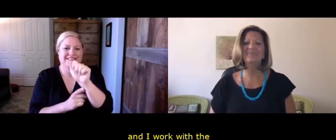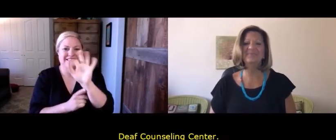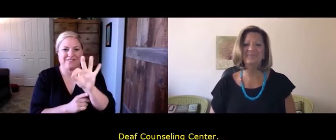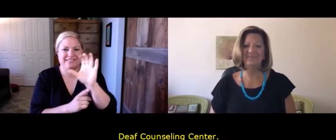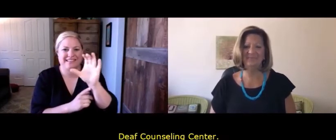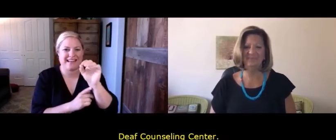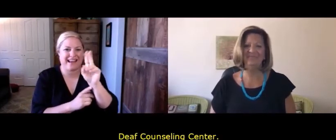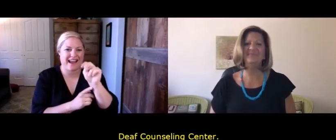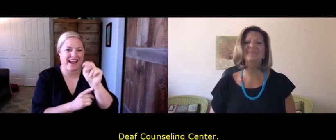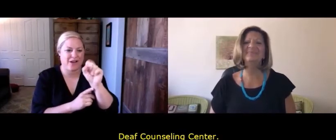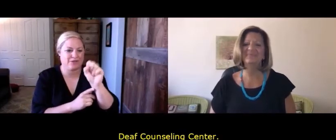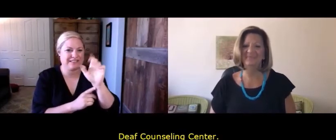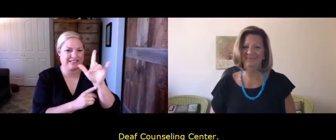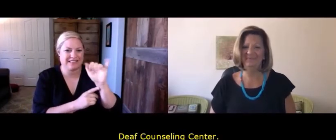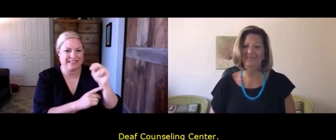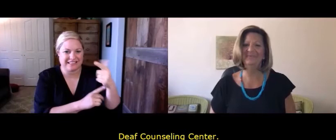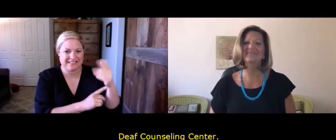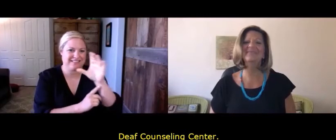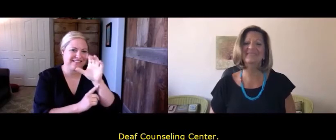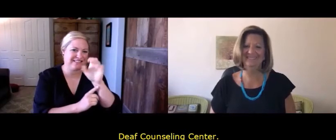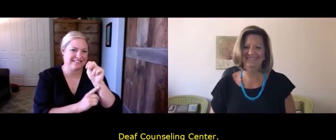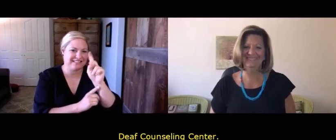Counseling Center.